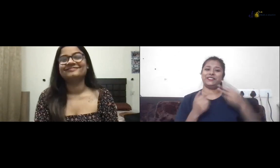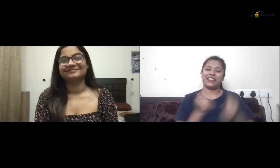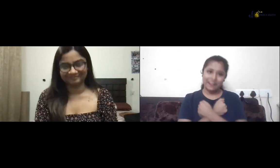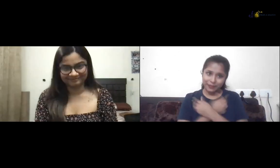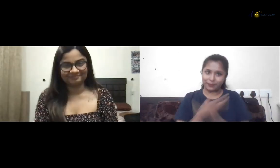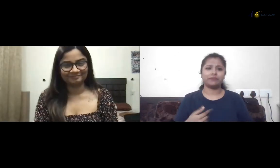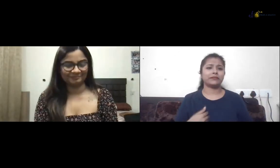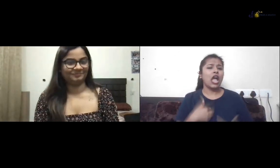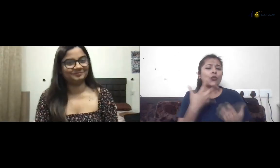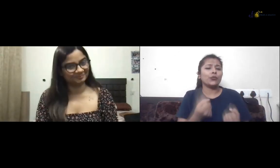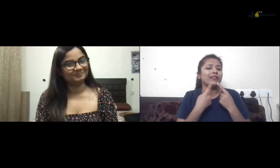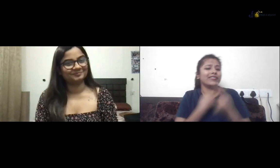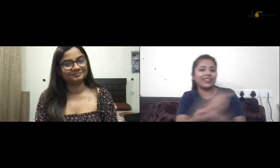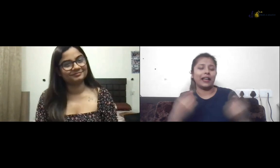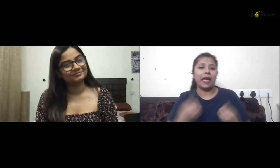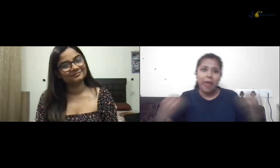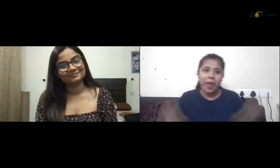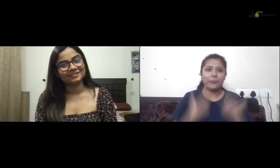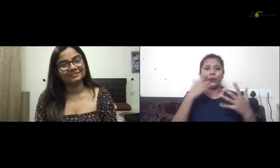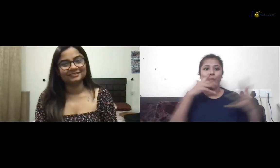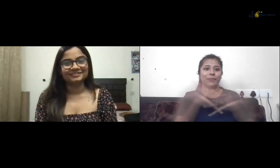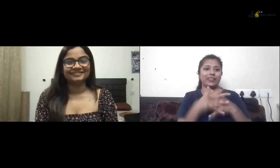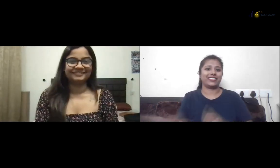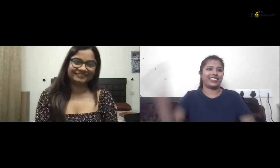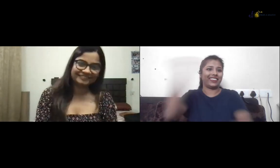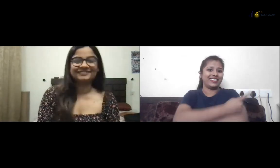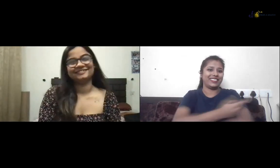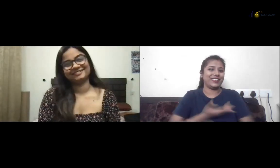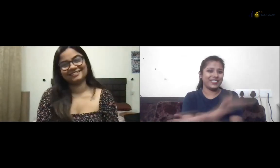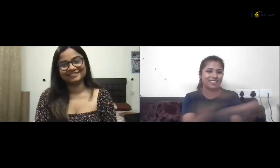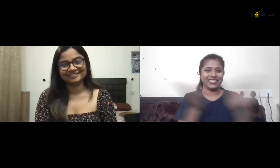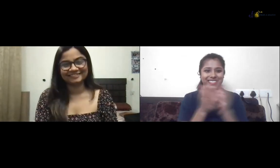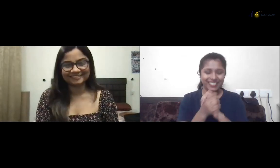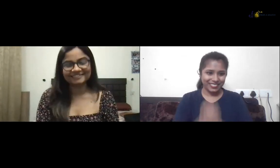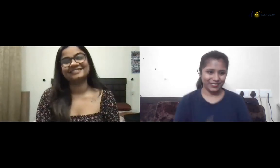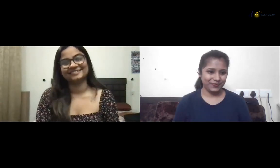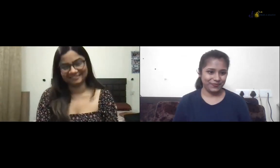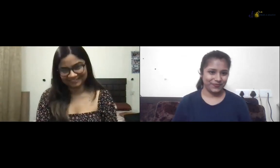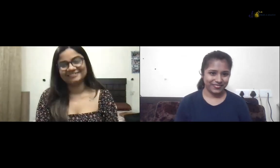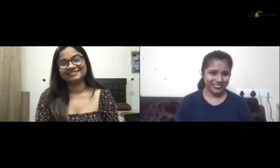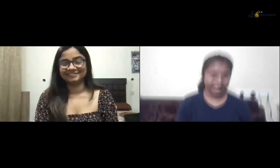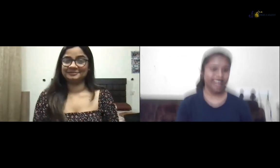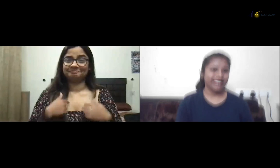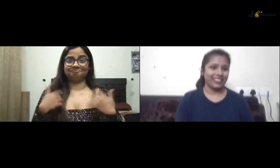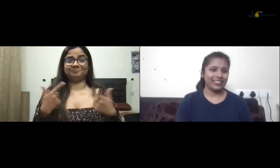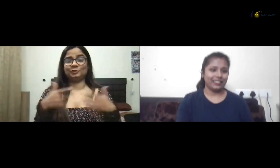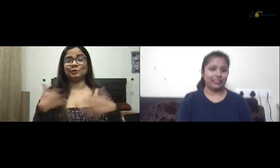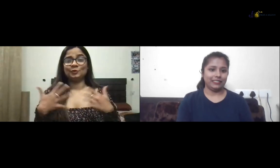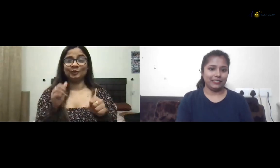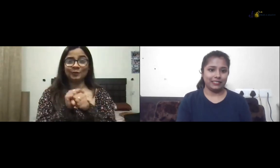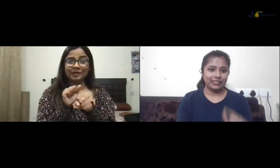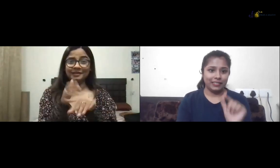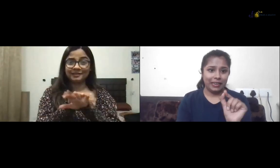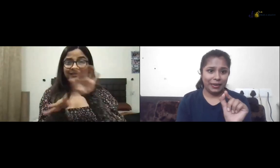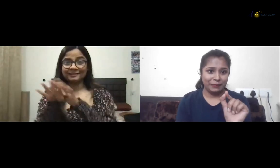my personal business as well in my personal capacity. So I'm so glad that we are celebrating International Women's Day, and I would